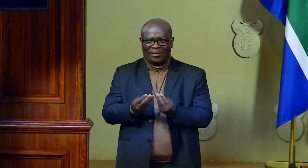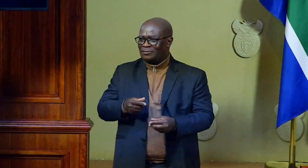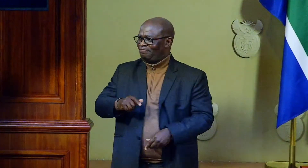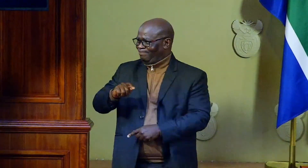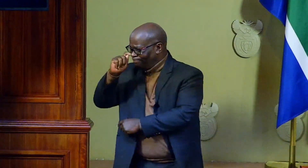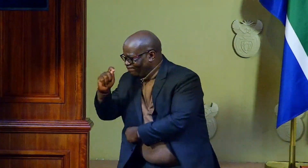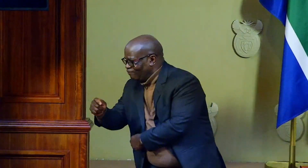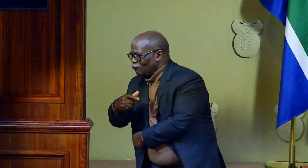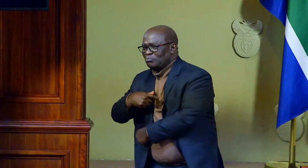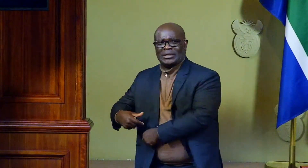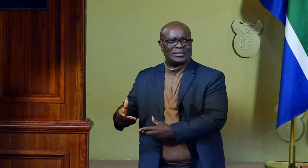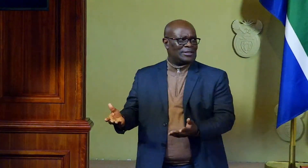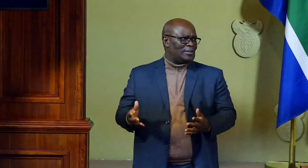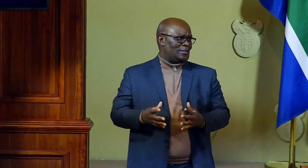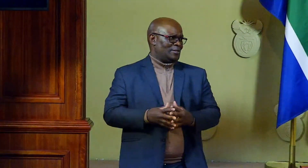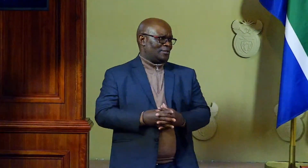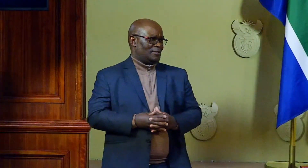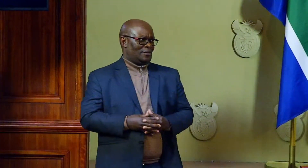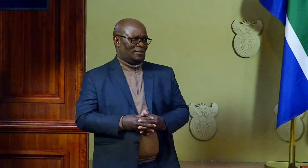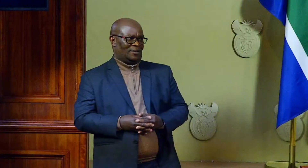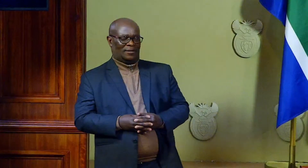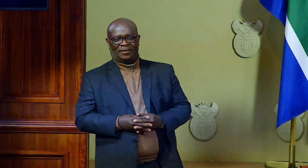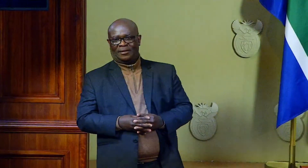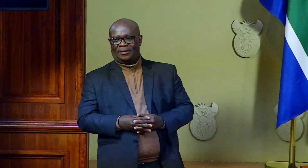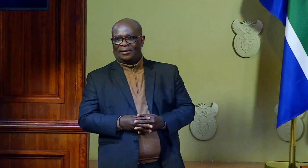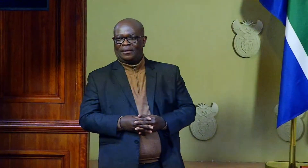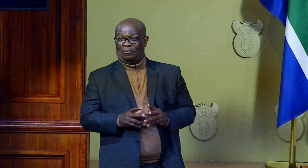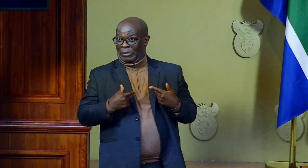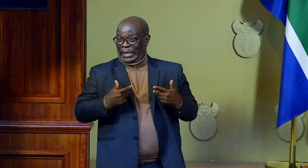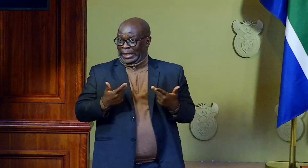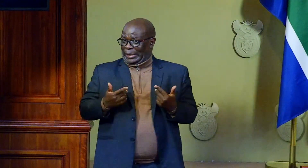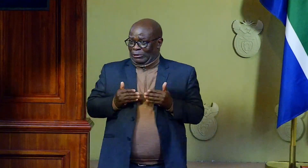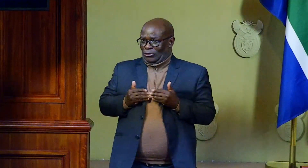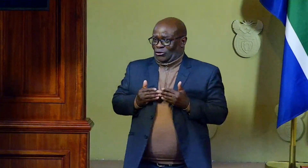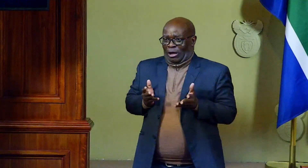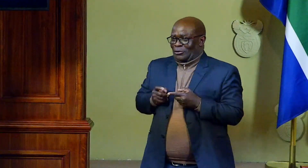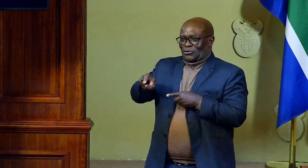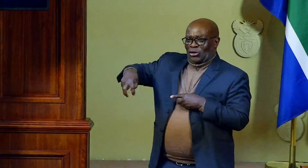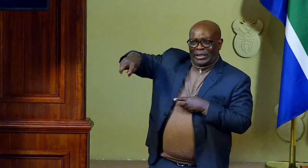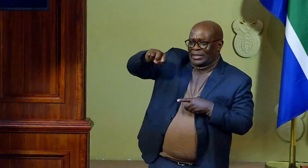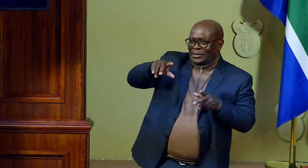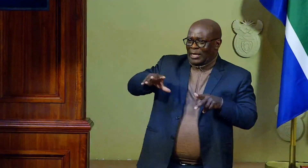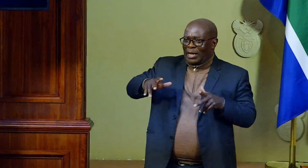All of us being here to actually,